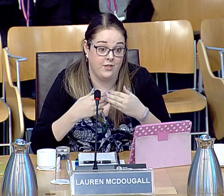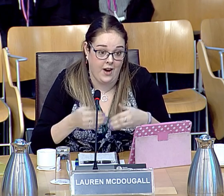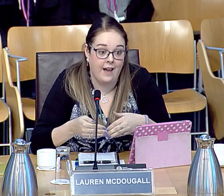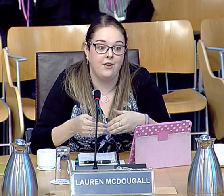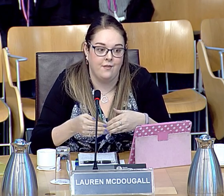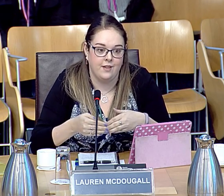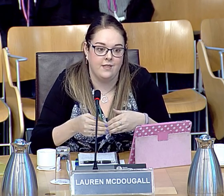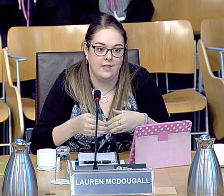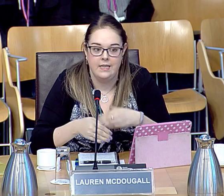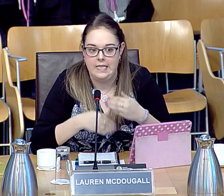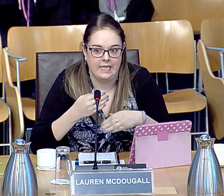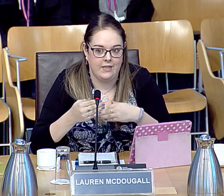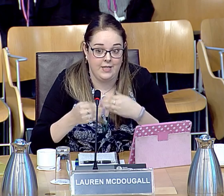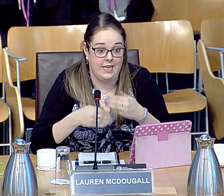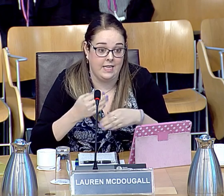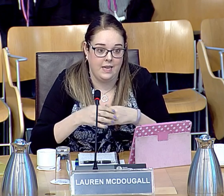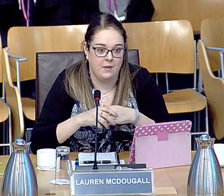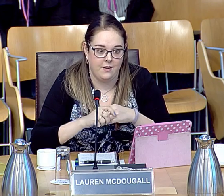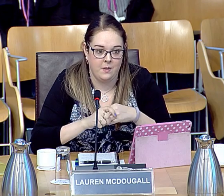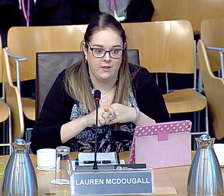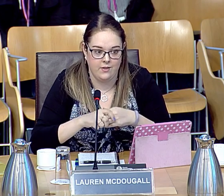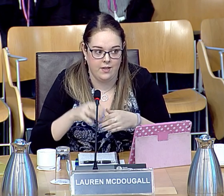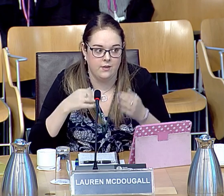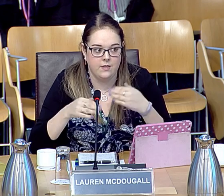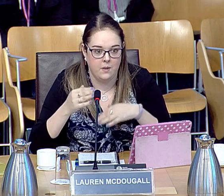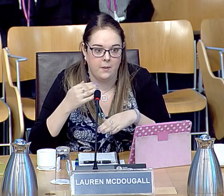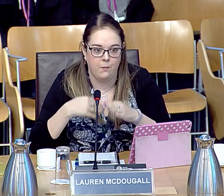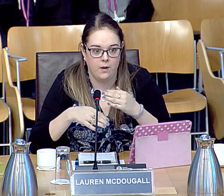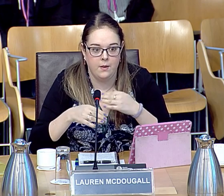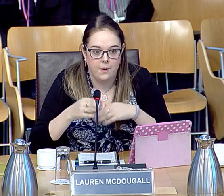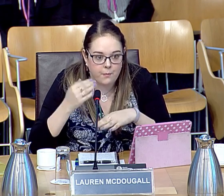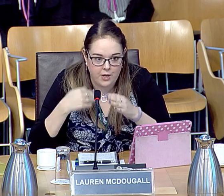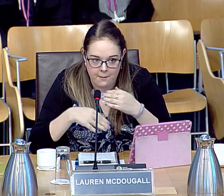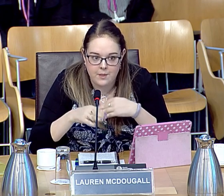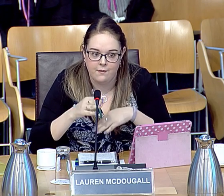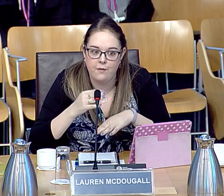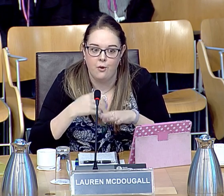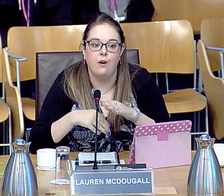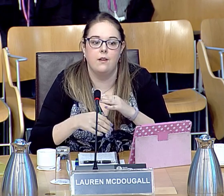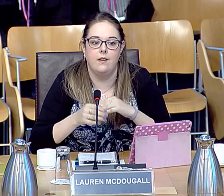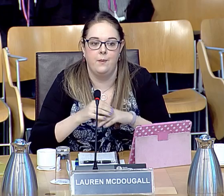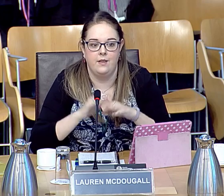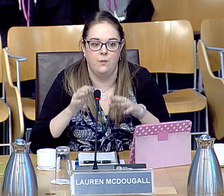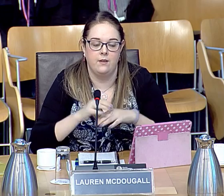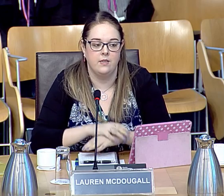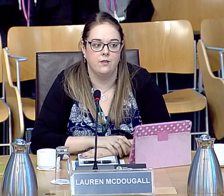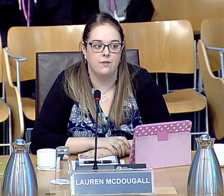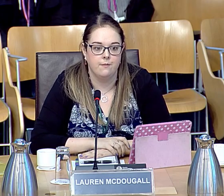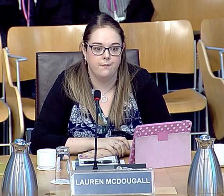they're at the university that there's anything that can be done about it. So I think there needs to be a bit more preemptive thought about these wider issues. Yeah, I